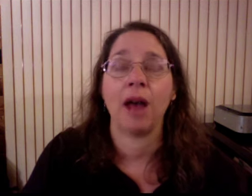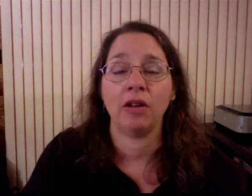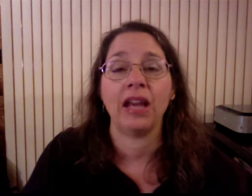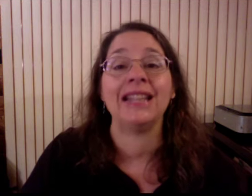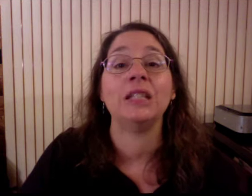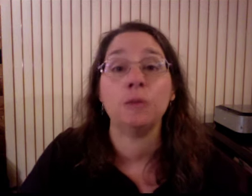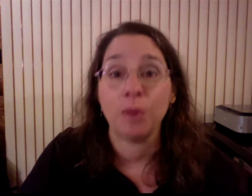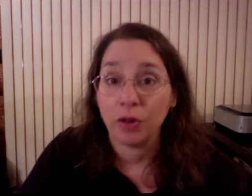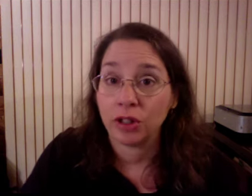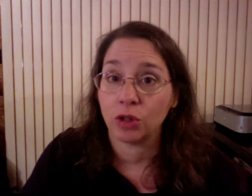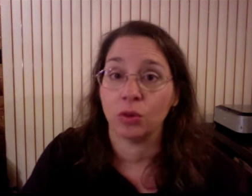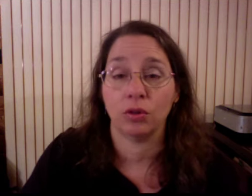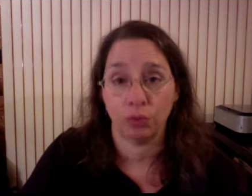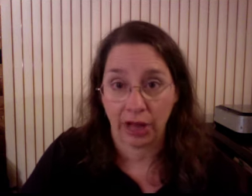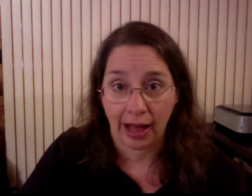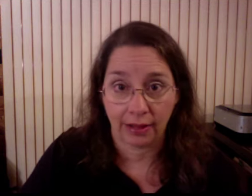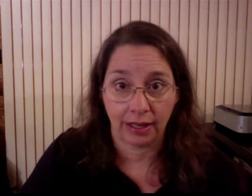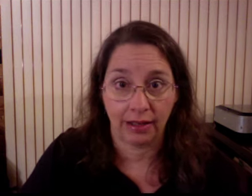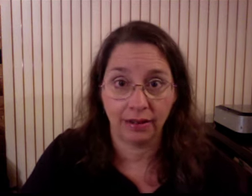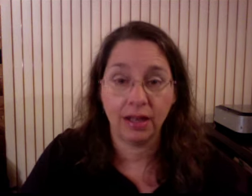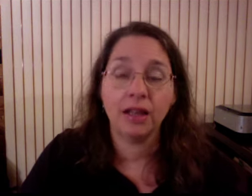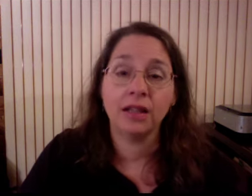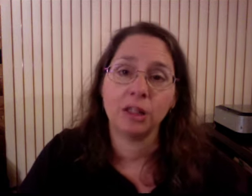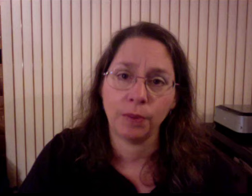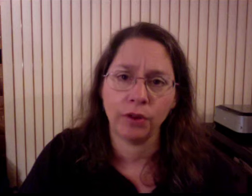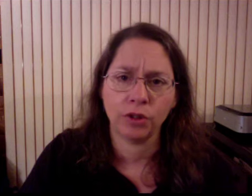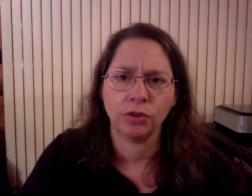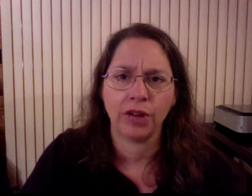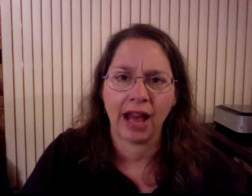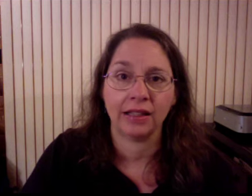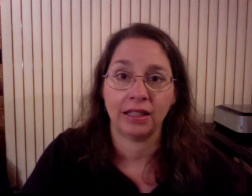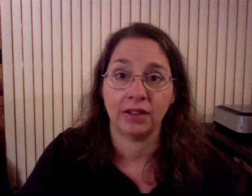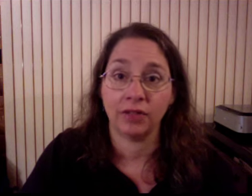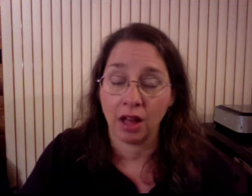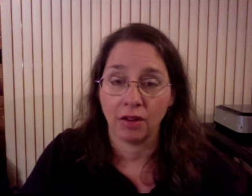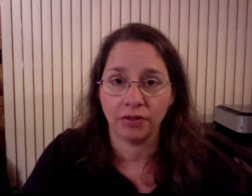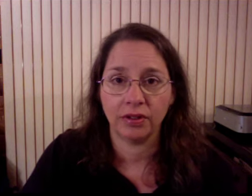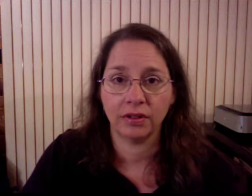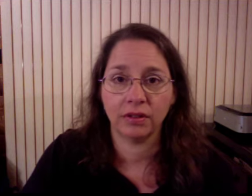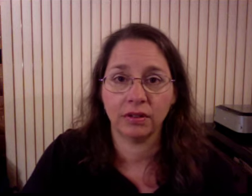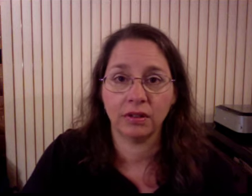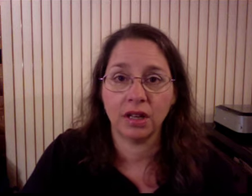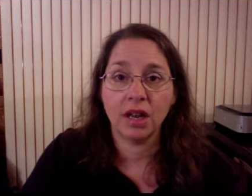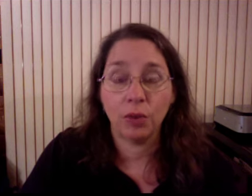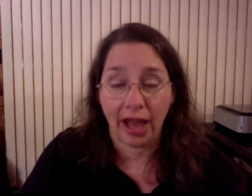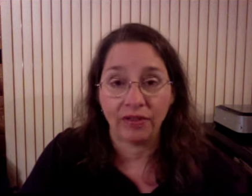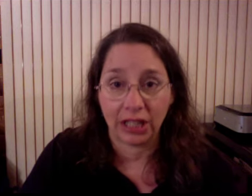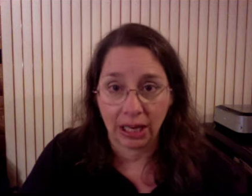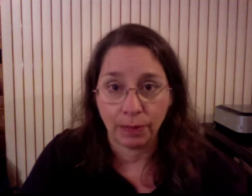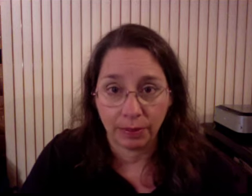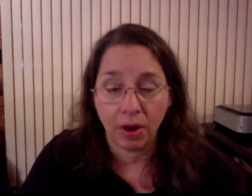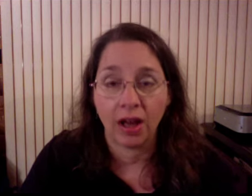a spiritual reality, the spiritual reality of love. We have to keep in mind